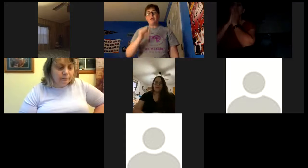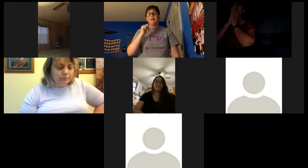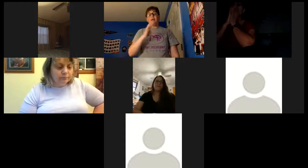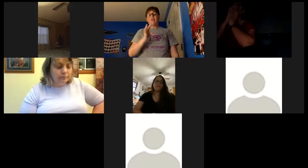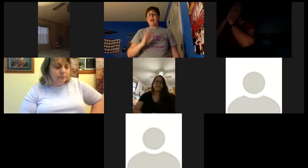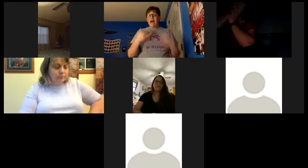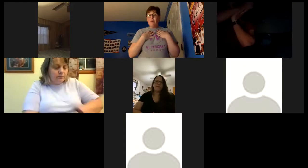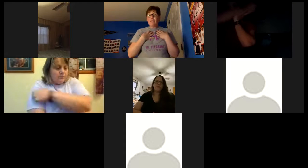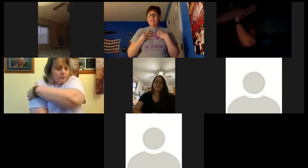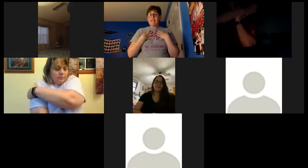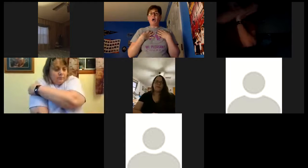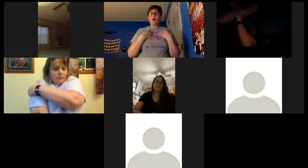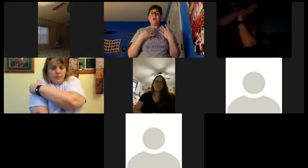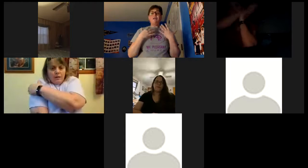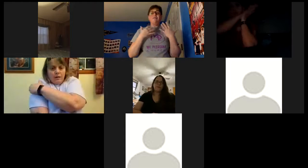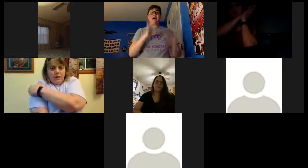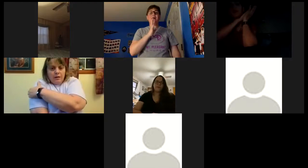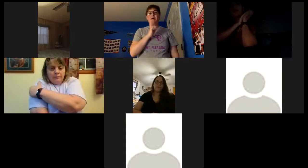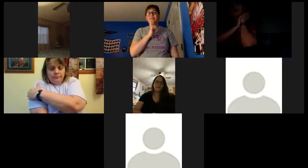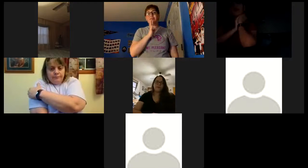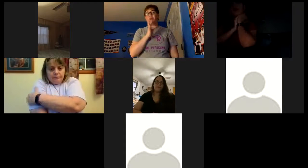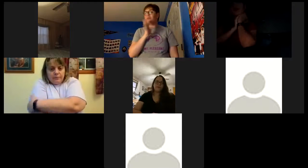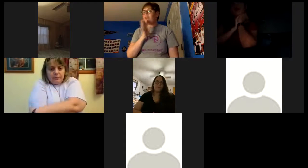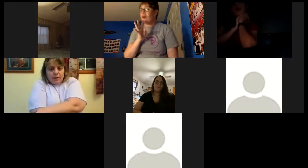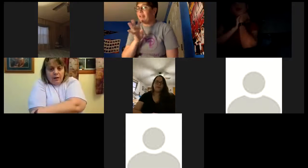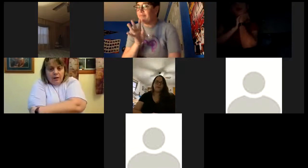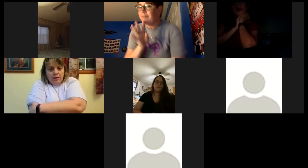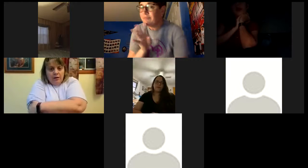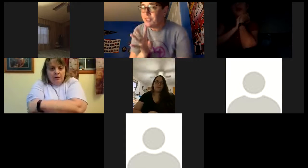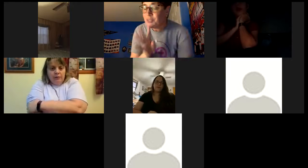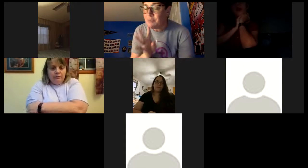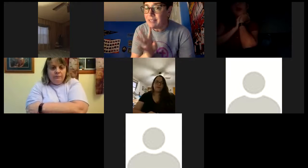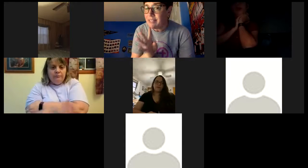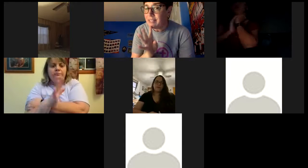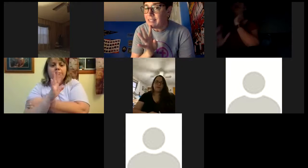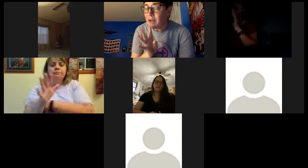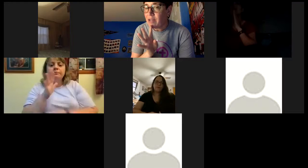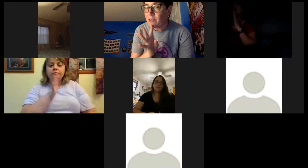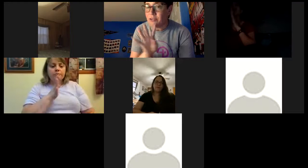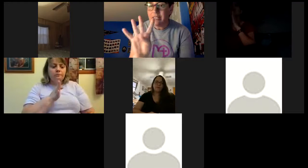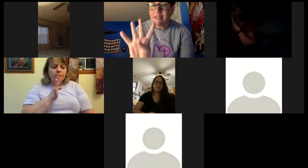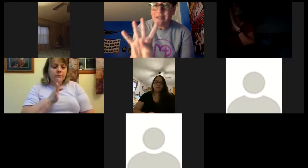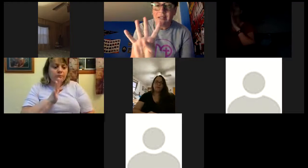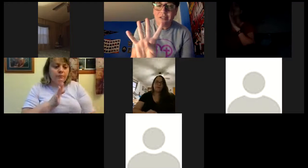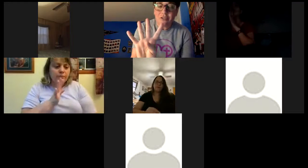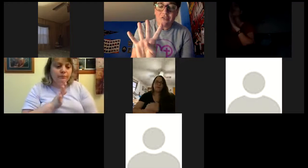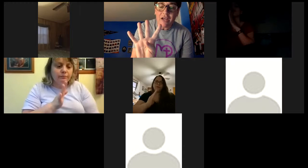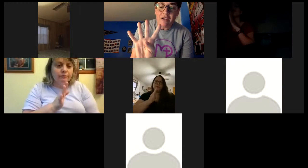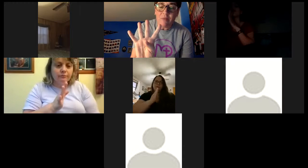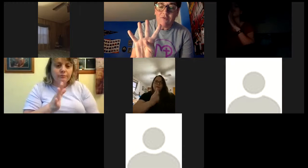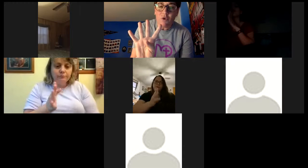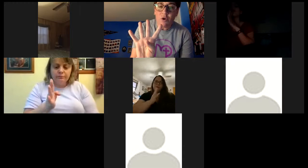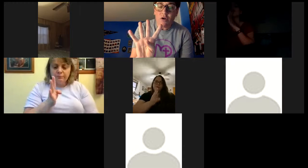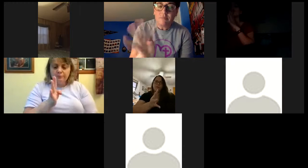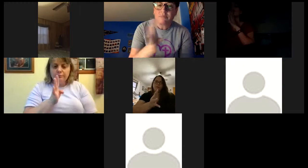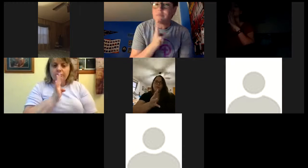So if I were to say talk, I'm going to go with talking just because I think that's how I learned it. So you've got a